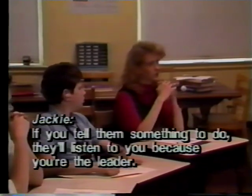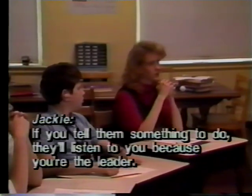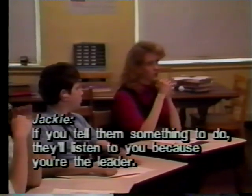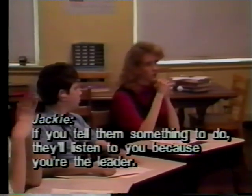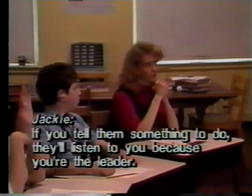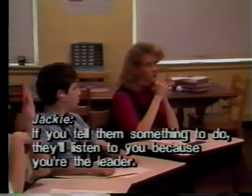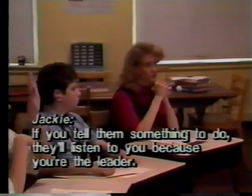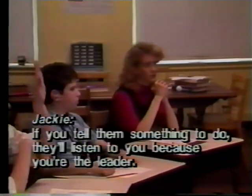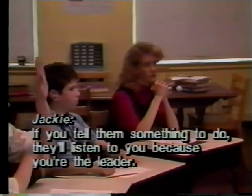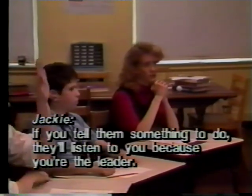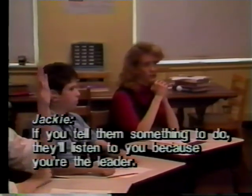What?